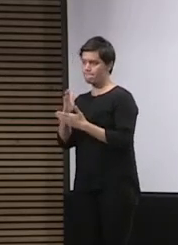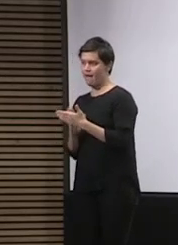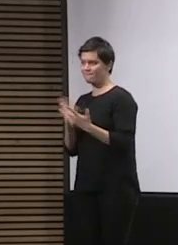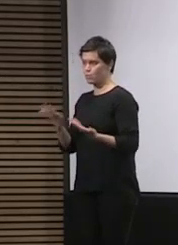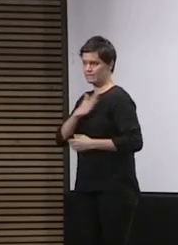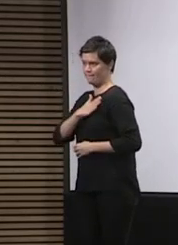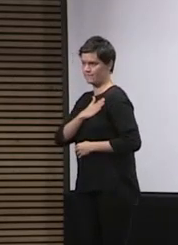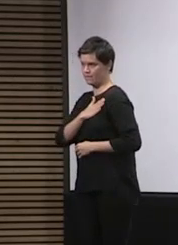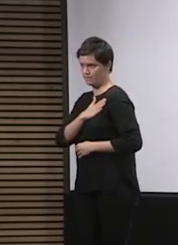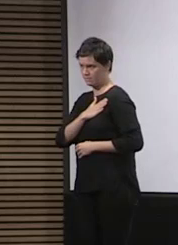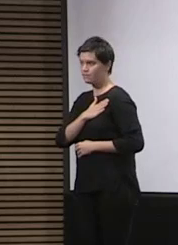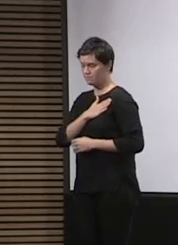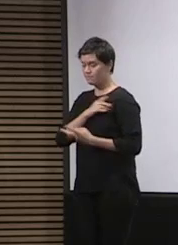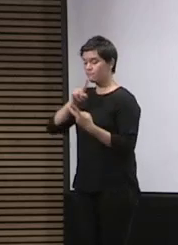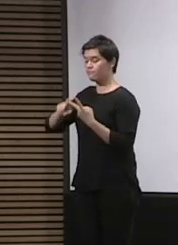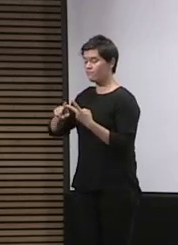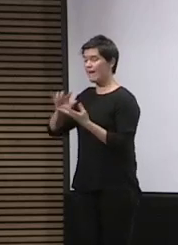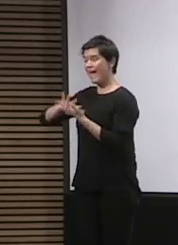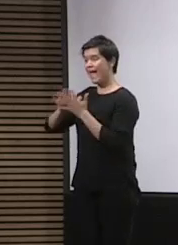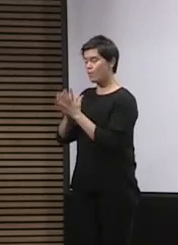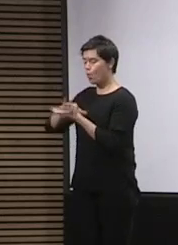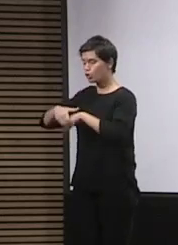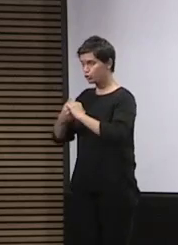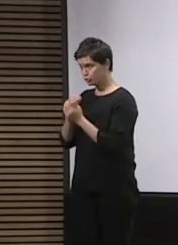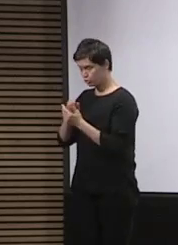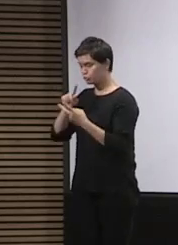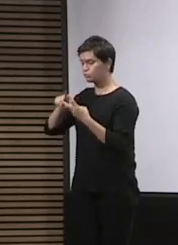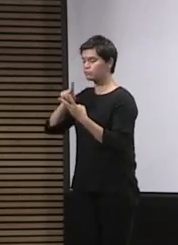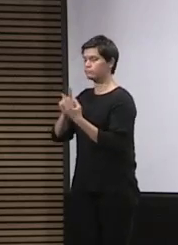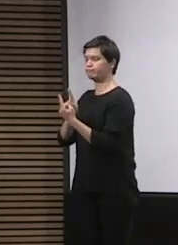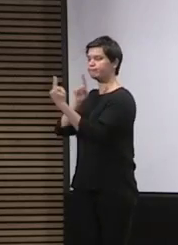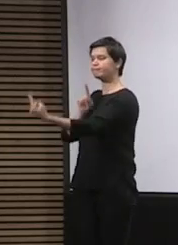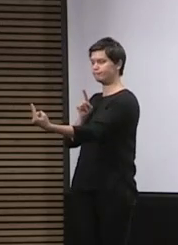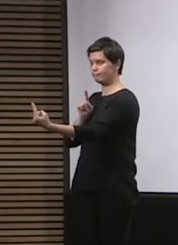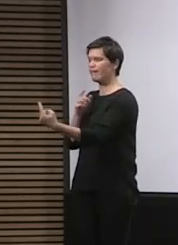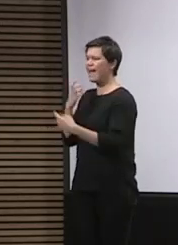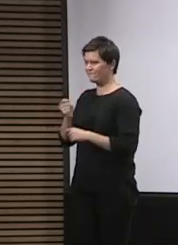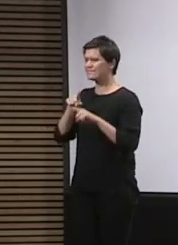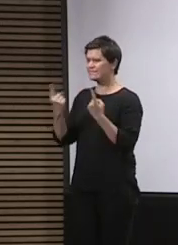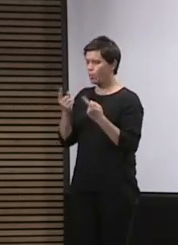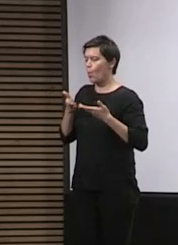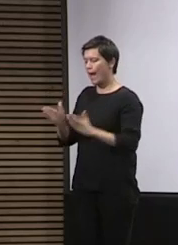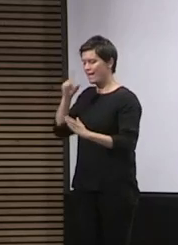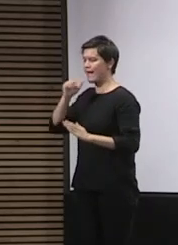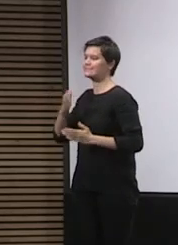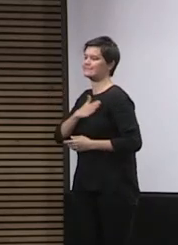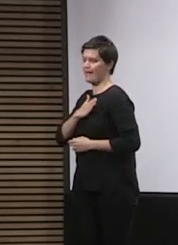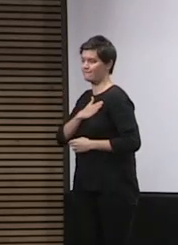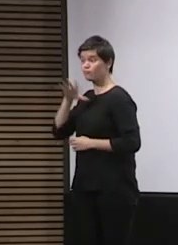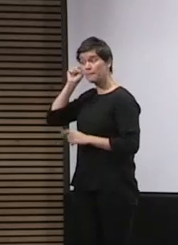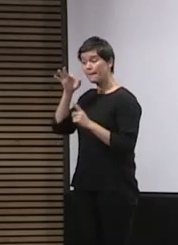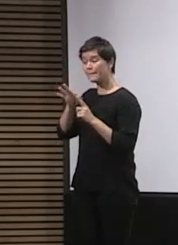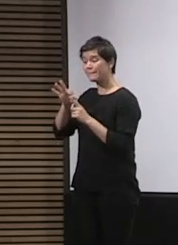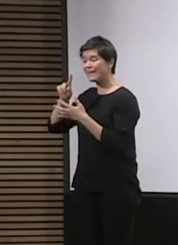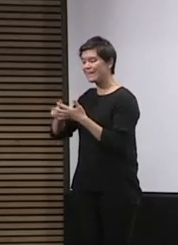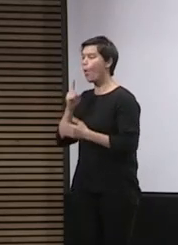and hand hygiene. So those two are infection prevention control measures. PPE is just one of